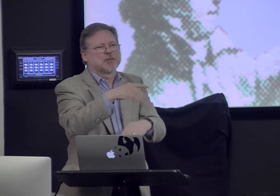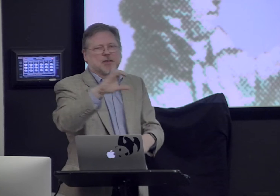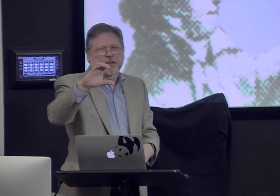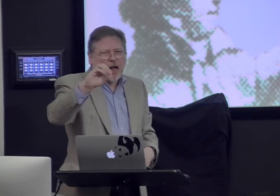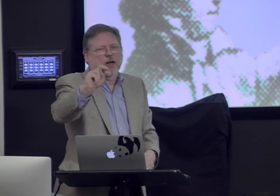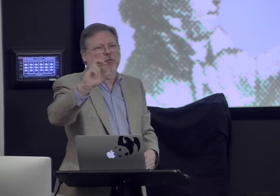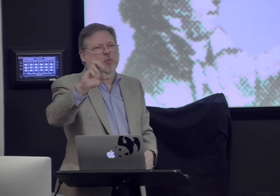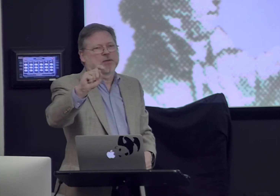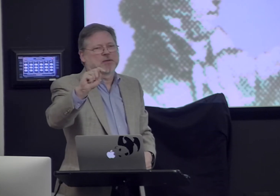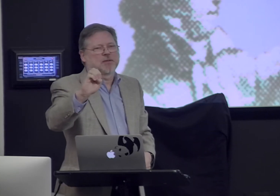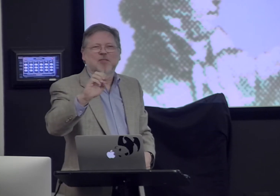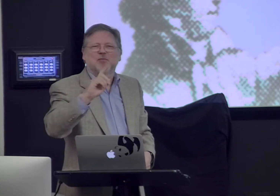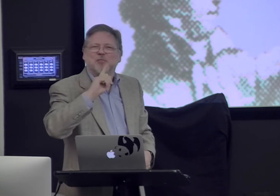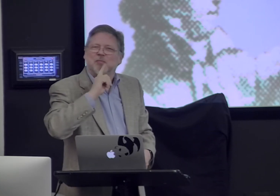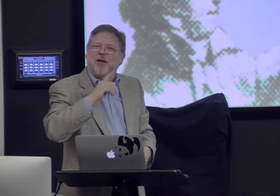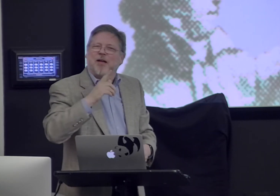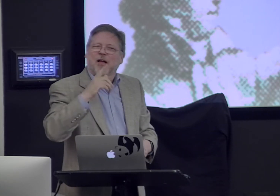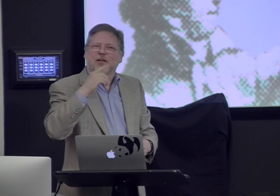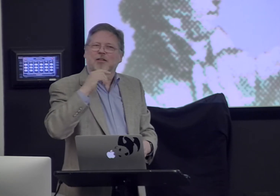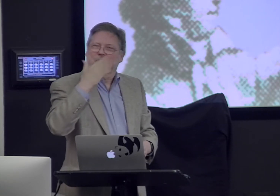the concrete concept of hat